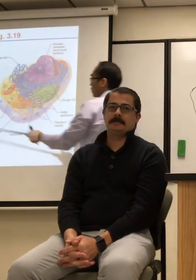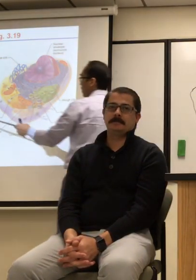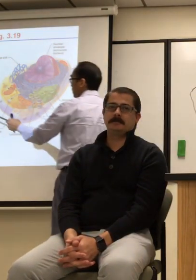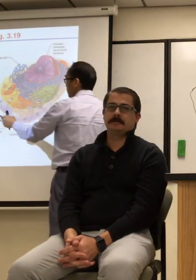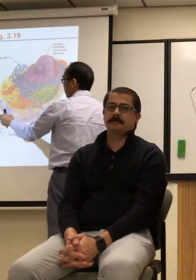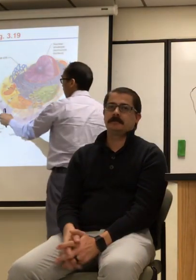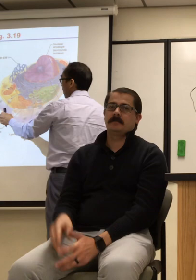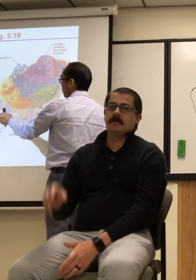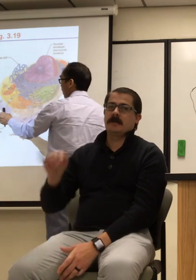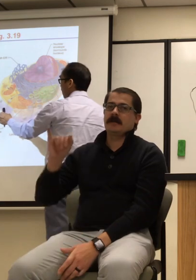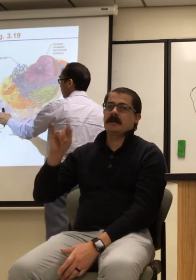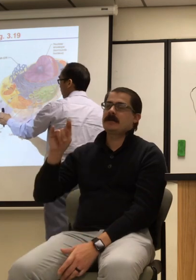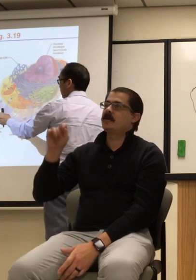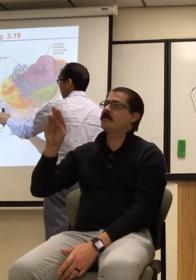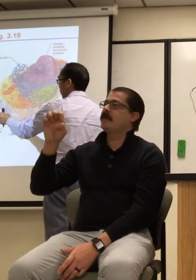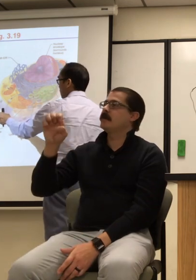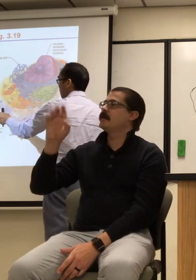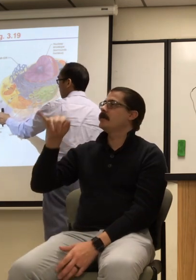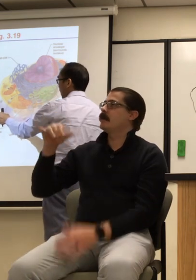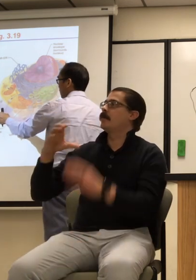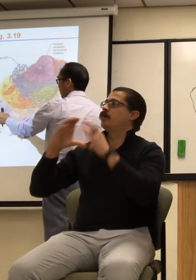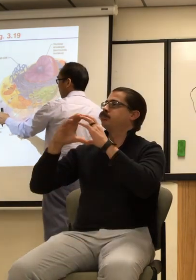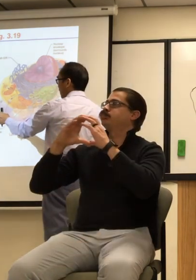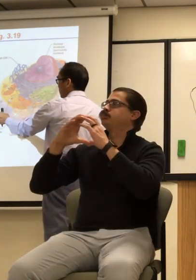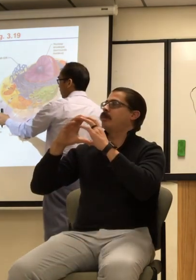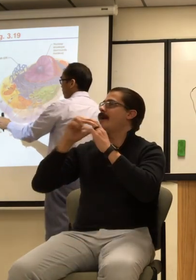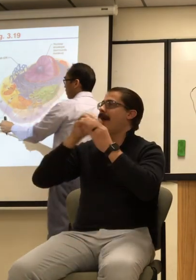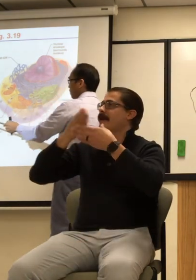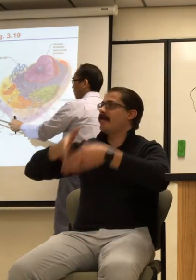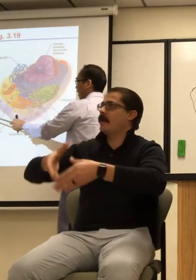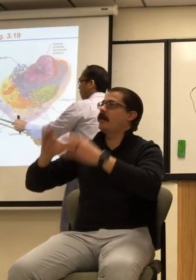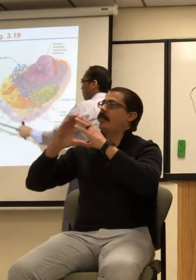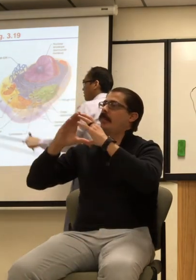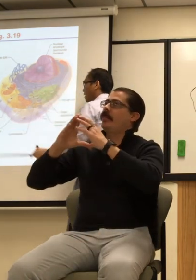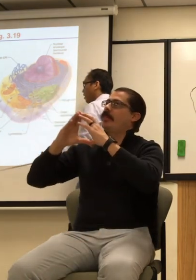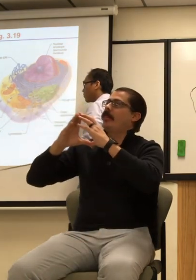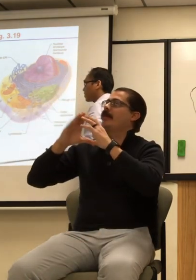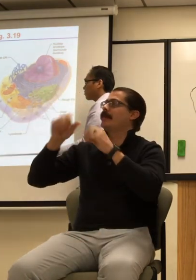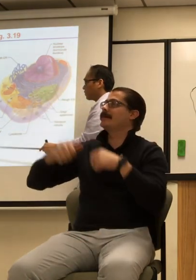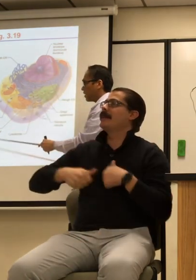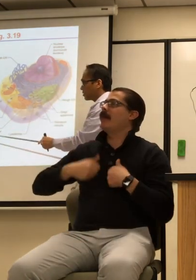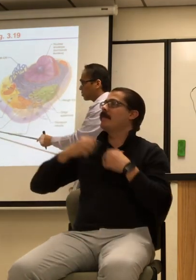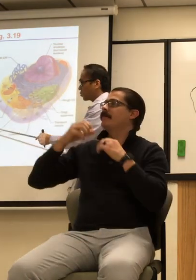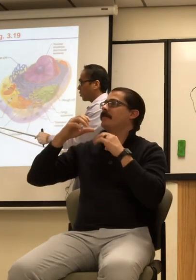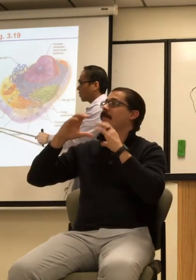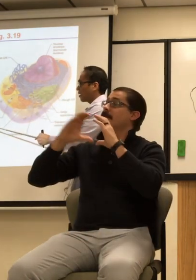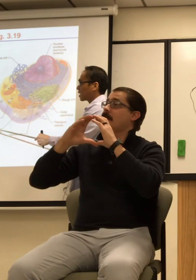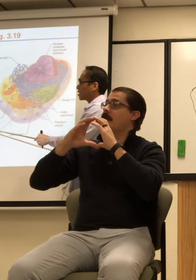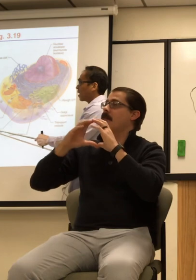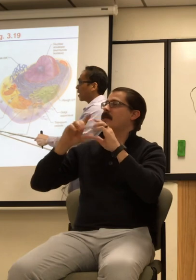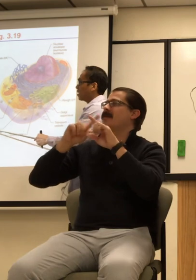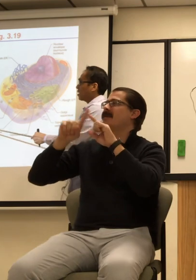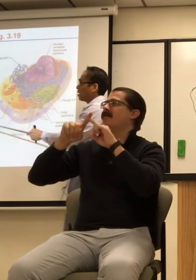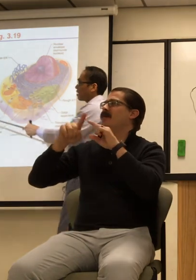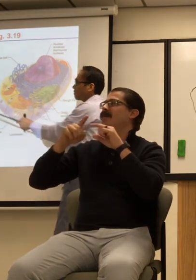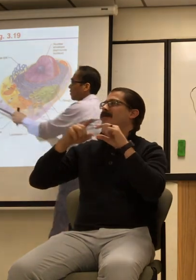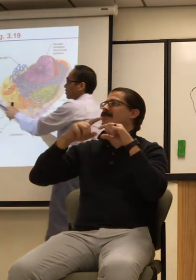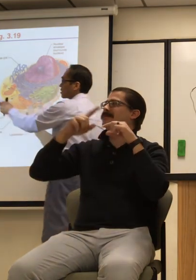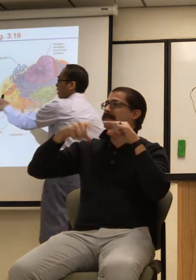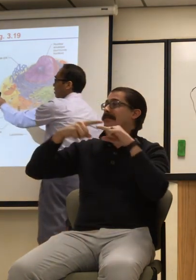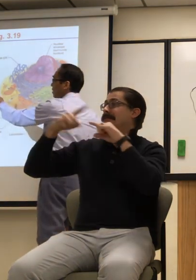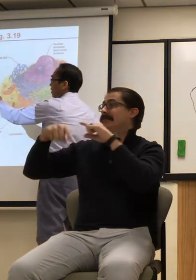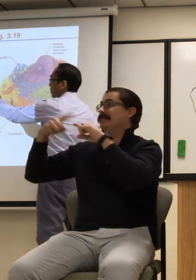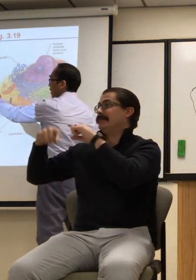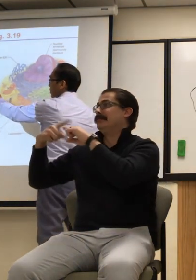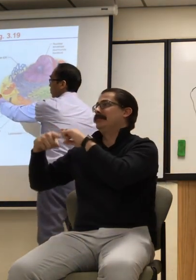So interphase is the non-dividing phase. I'm not really teaching that today. It's basically the life of the cell. There's different phases I'll show you on the next slide. I'm going to